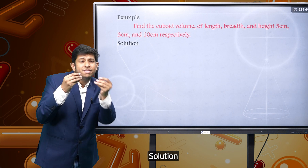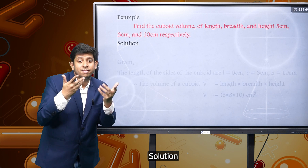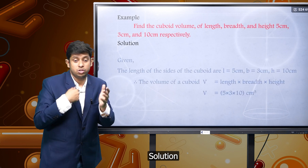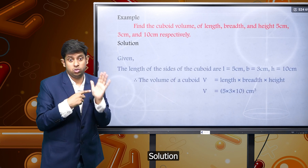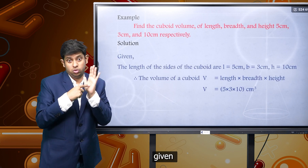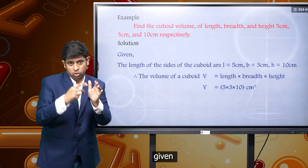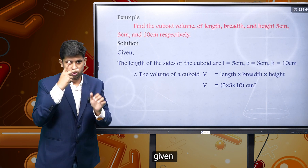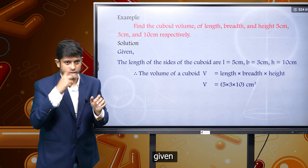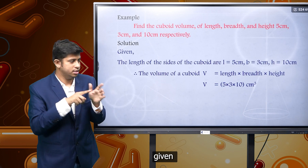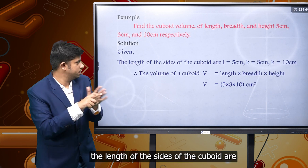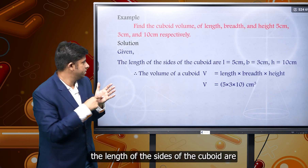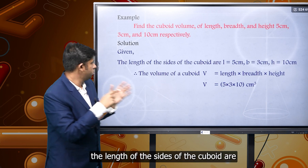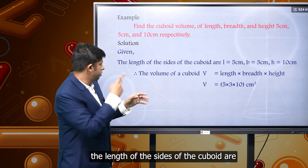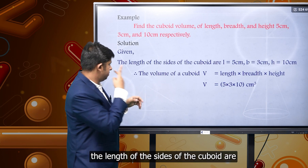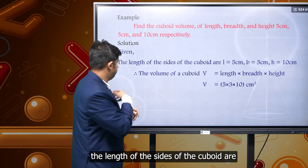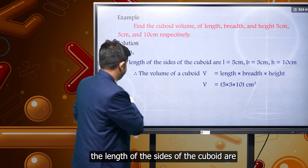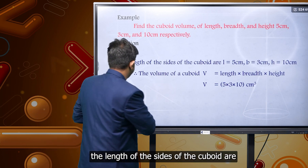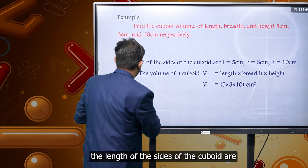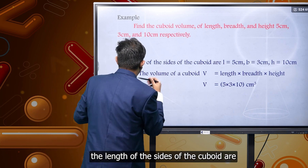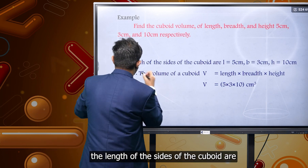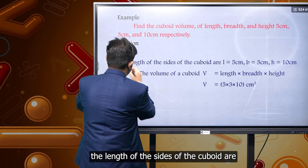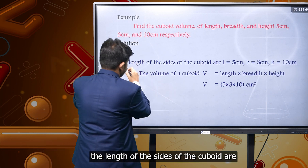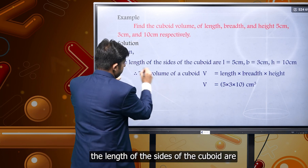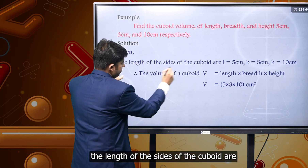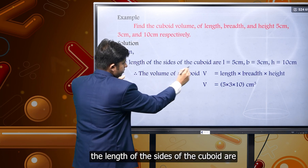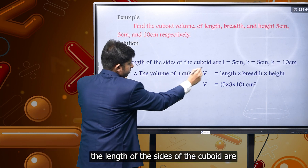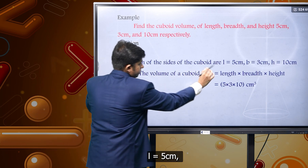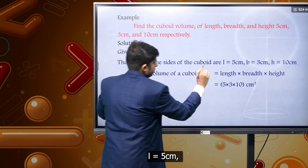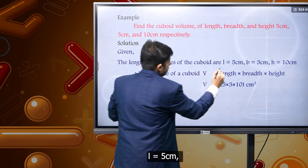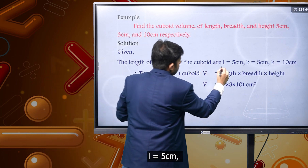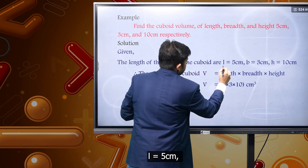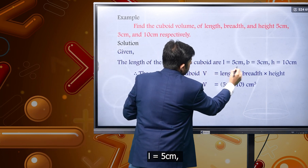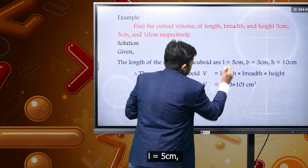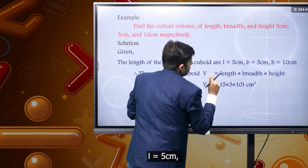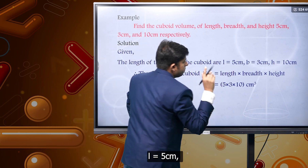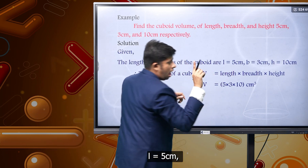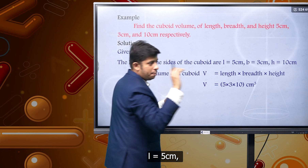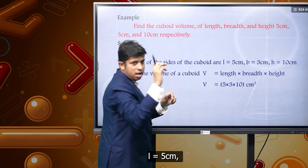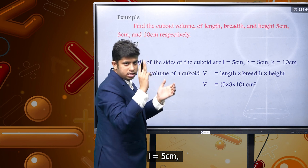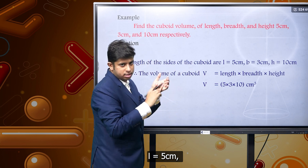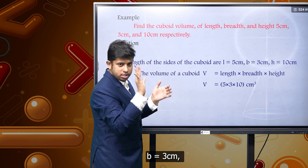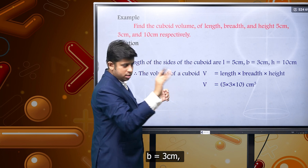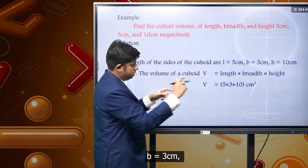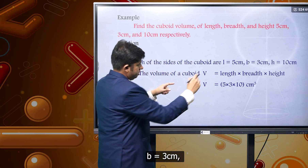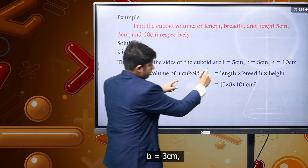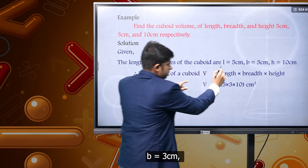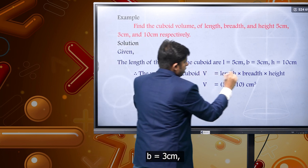Solution. Given the length of the sides of the cuboid are L is equal to 5 cm, B is equal to 3